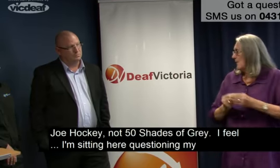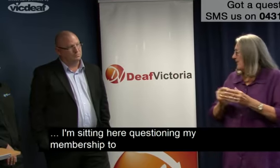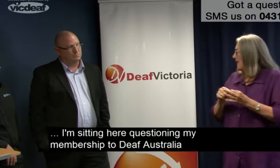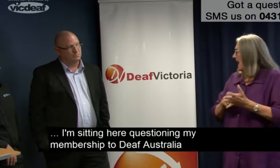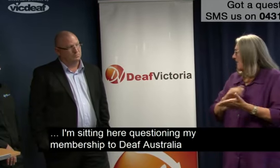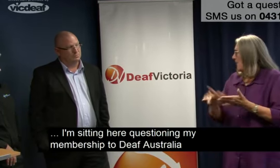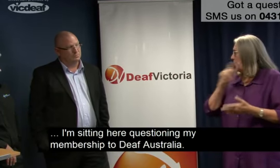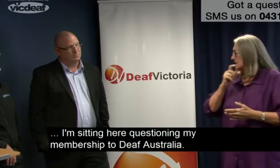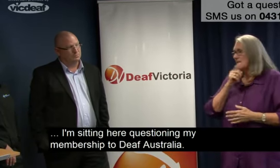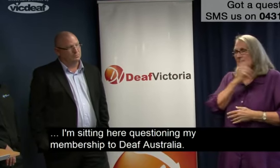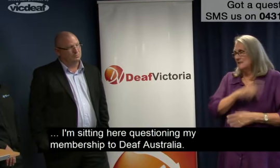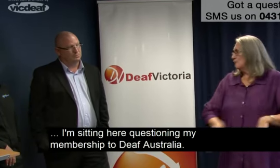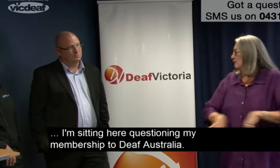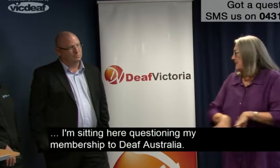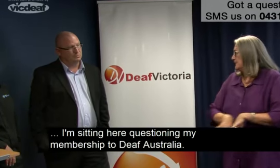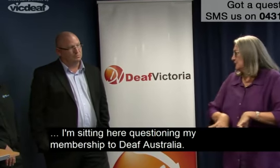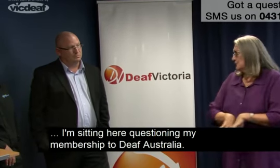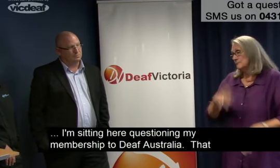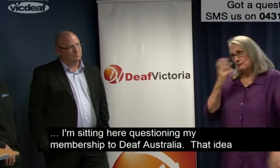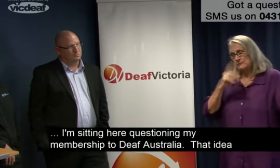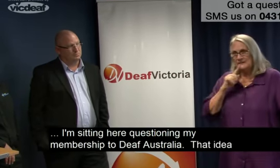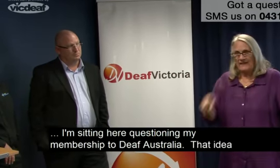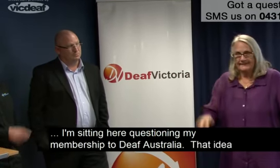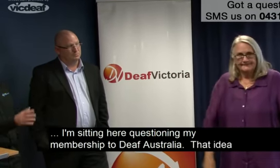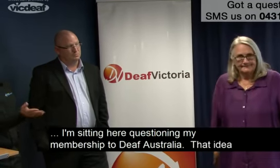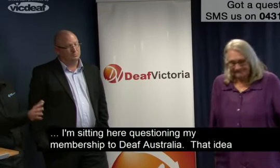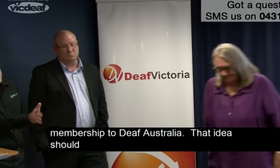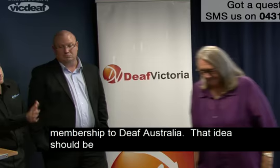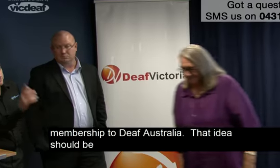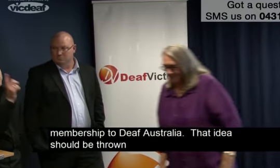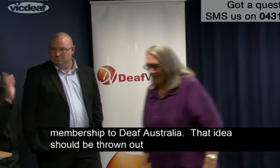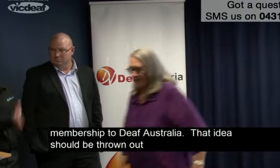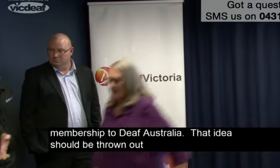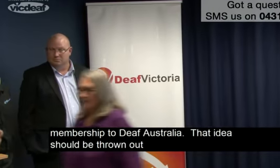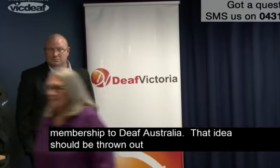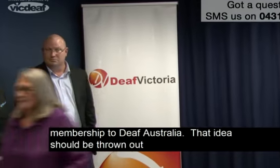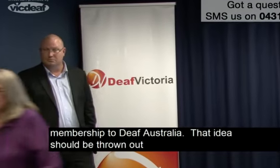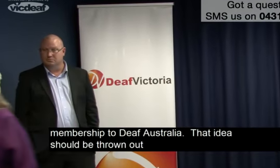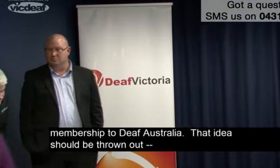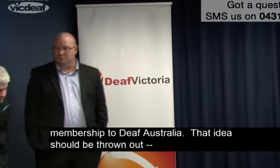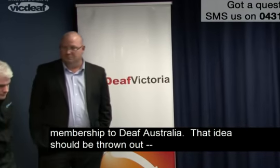That idea should be thrown out with baby in the bathwater. I'm so sorry, it's just rubbish.